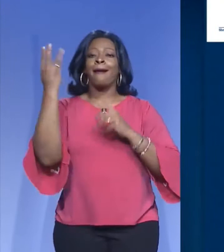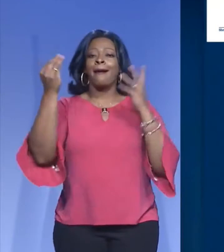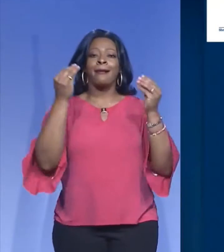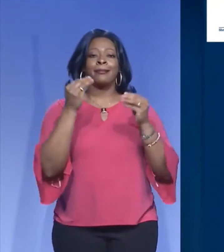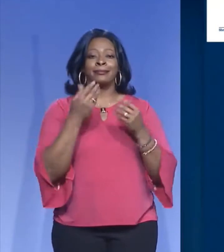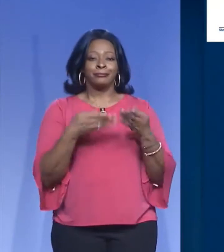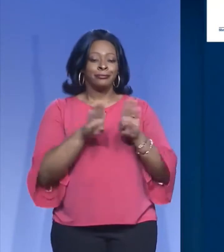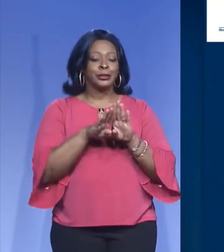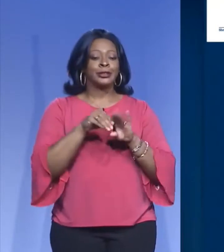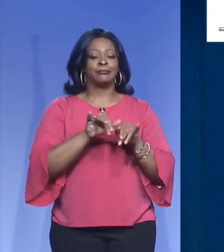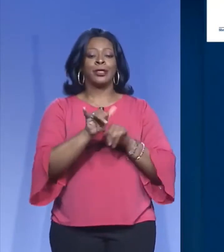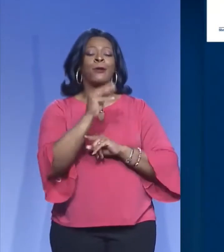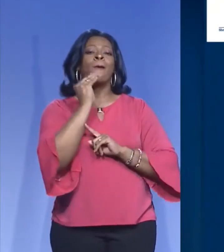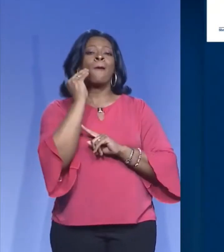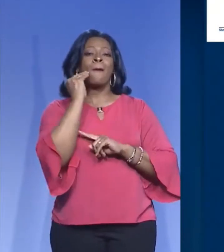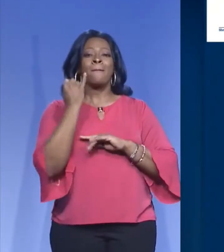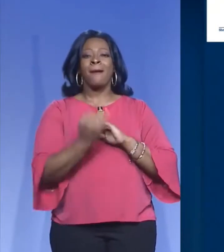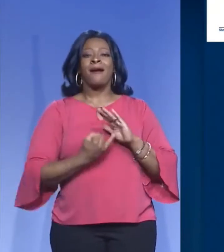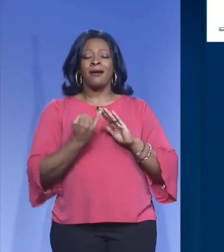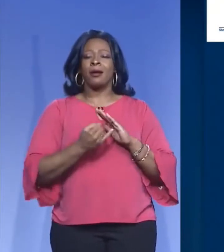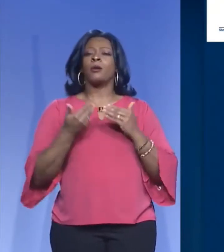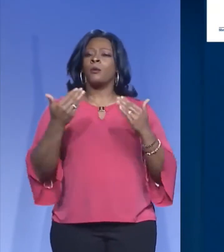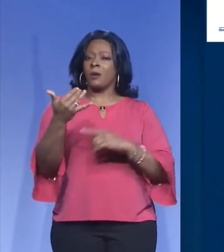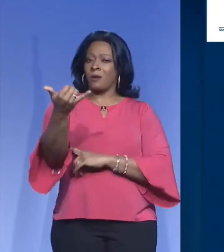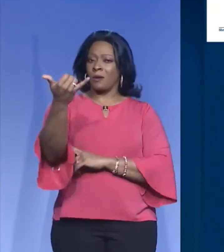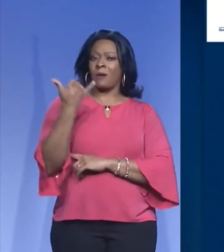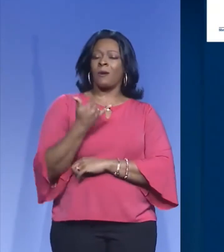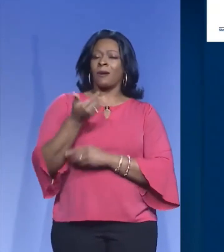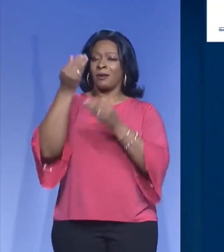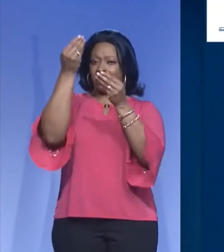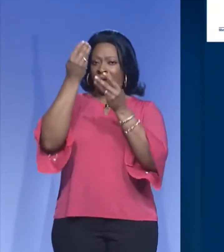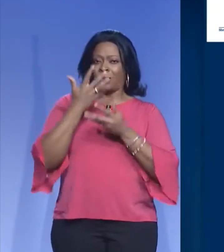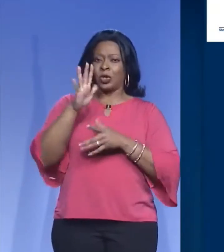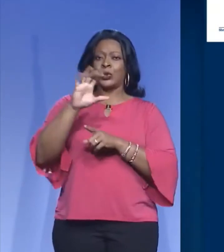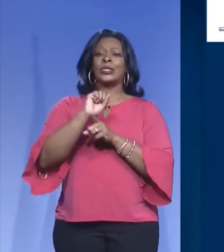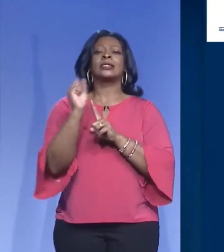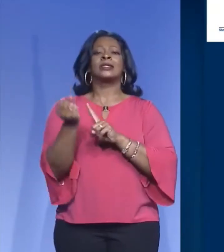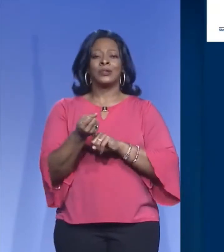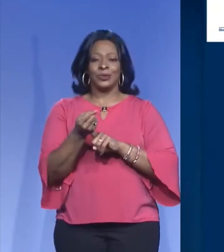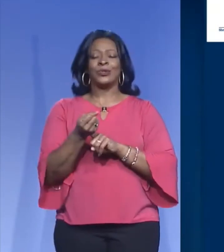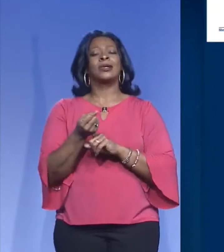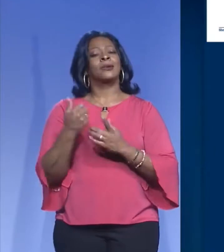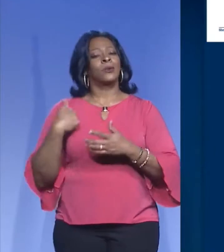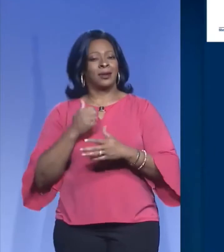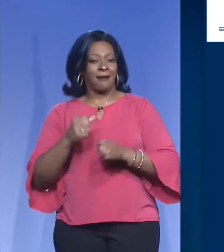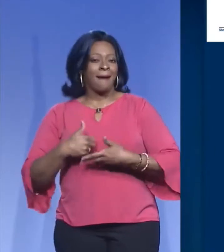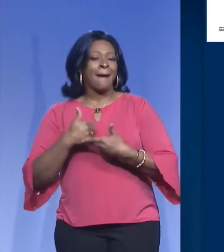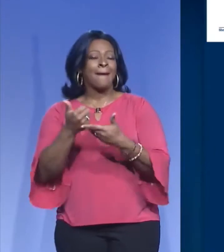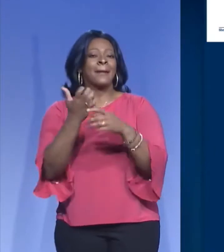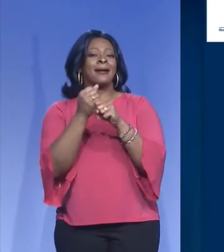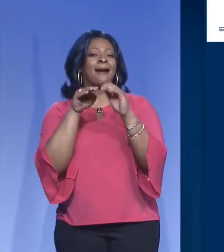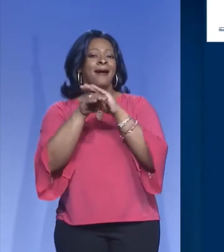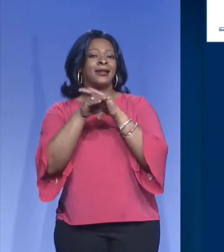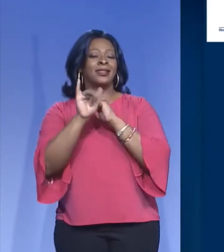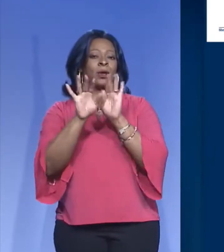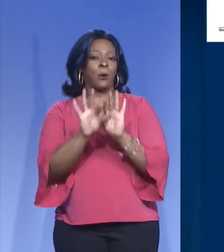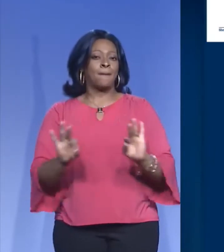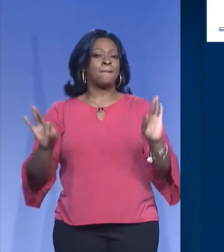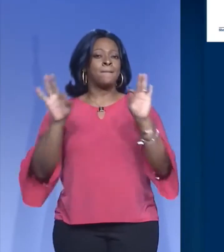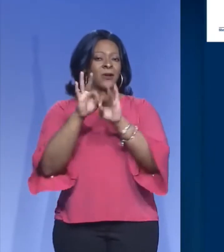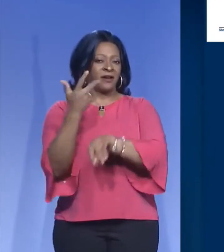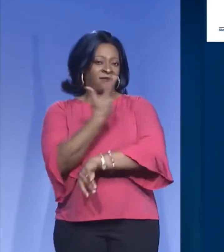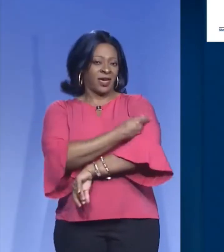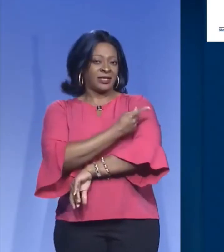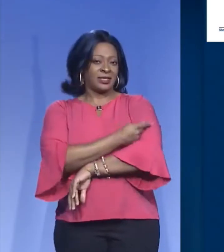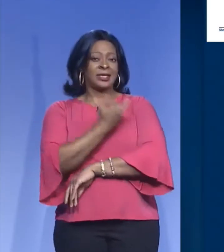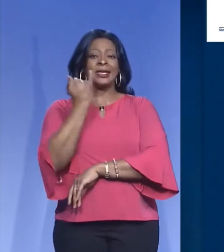in, please feel free to call us. Let us know about your situation and let us help you get access to this important vaccine.